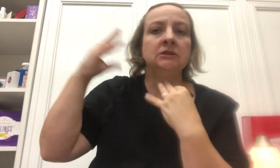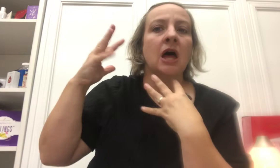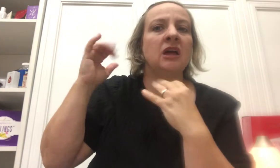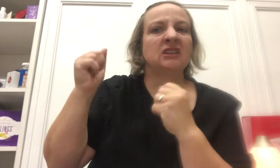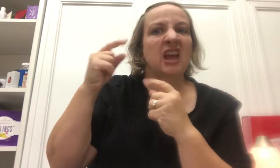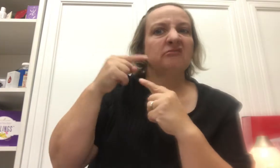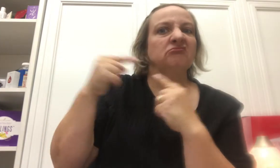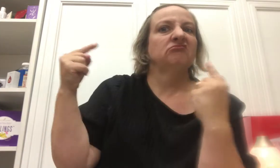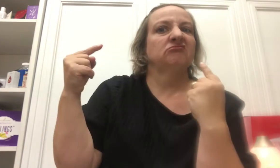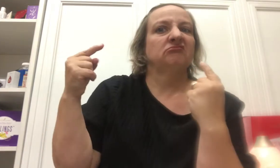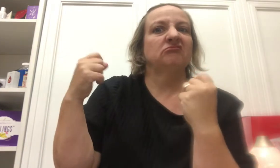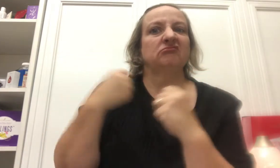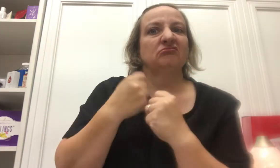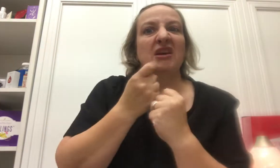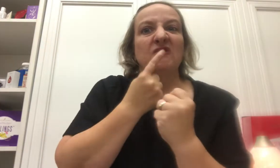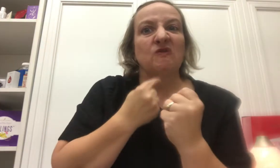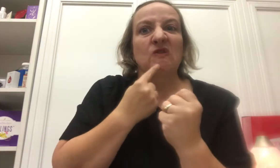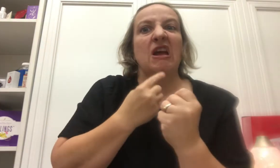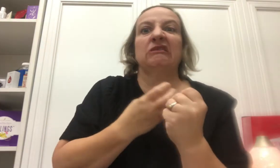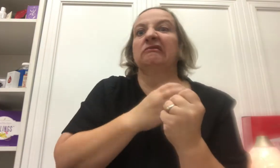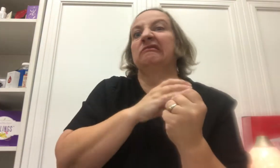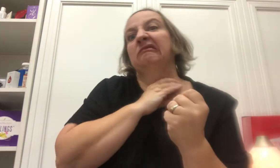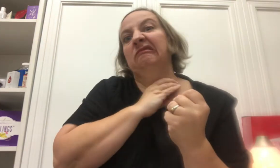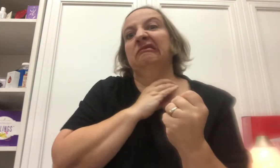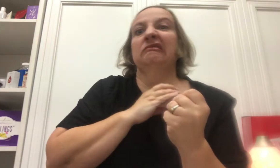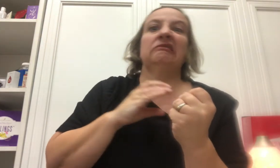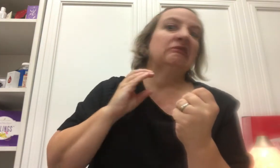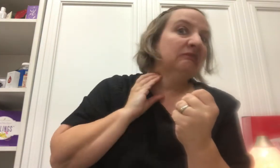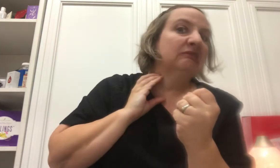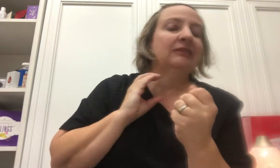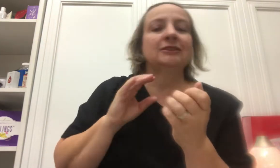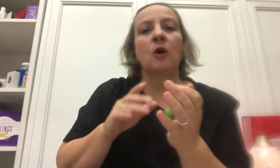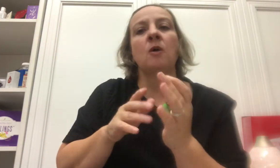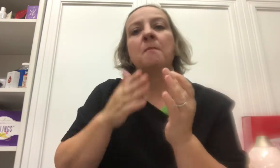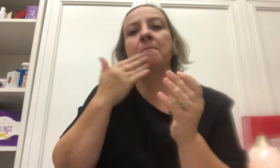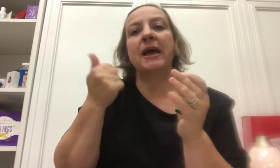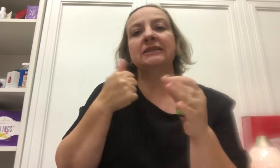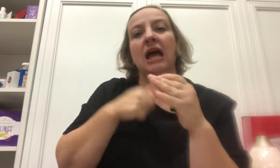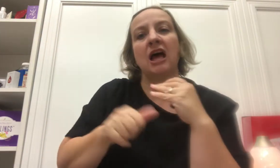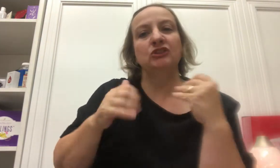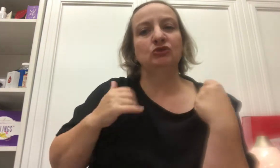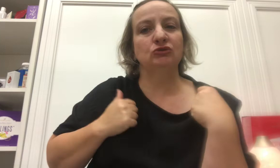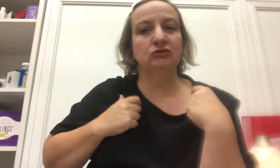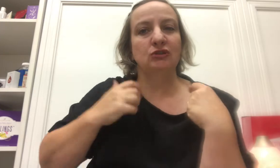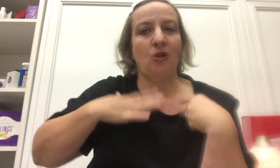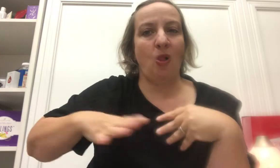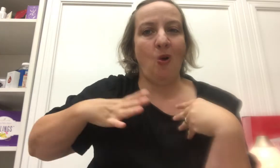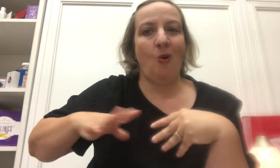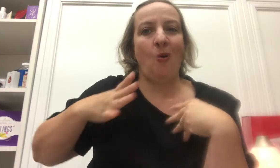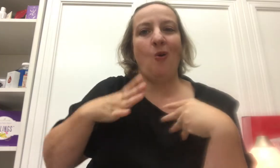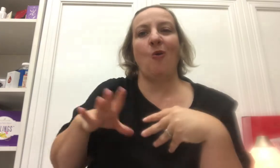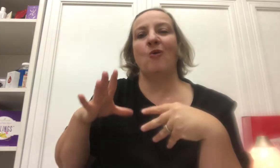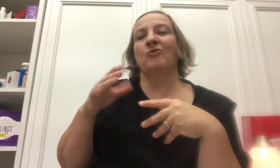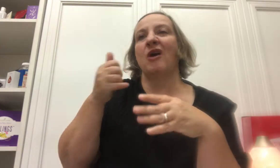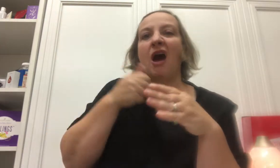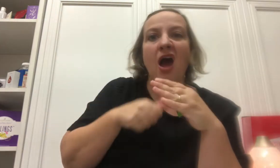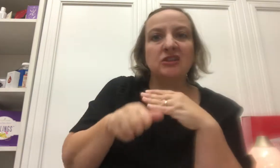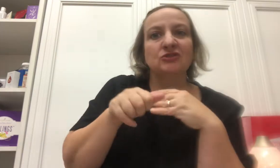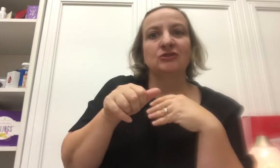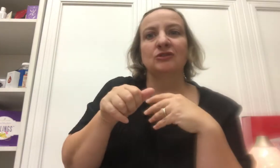in the sun. So they can kind of make a reaction, and you can end up with red marks or kind of burns on your body. So I